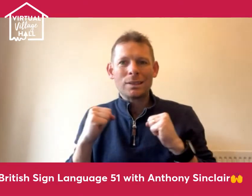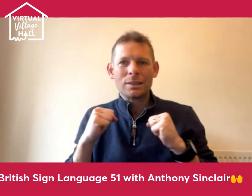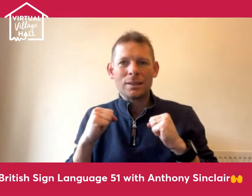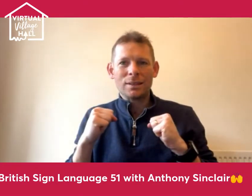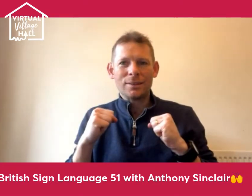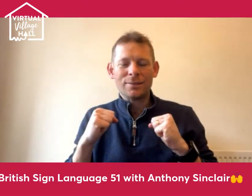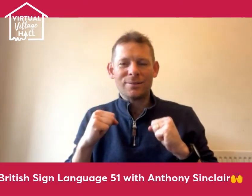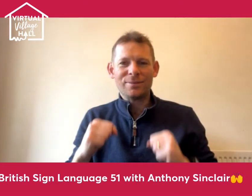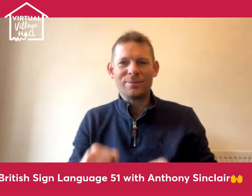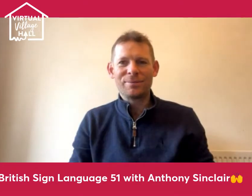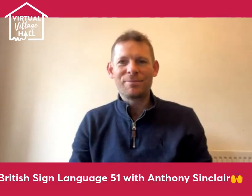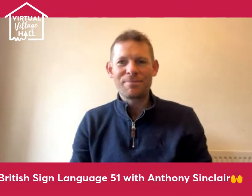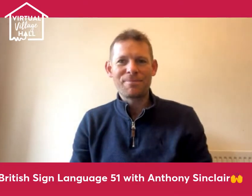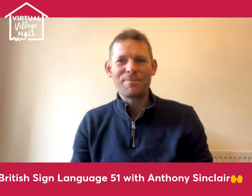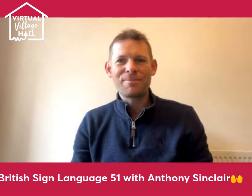And winter.